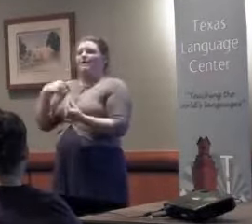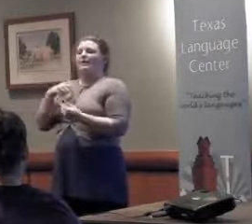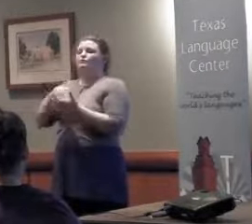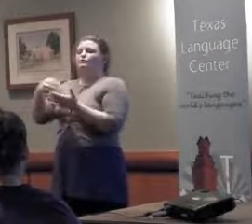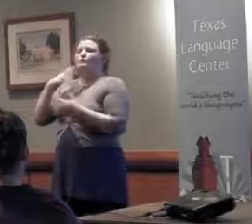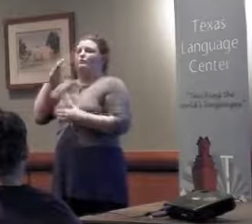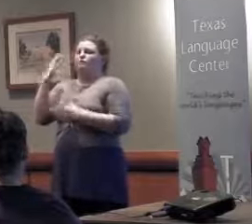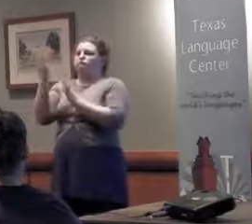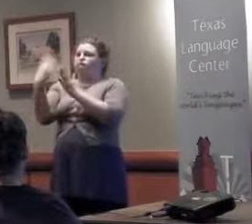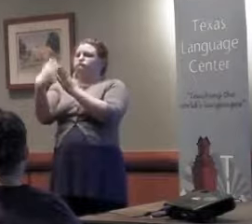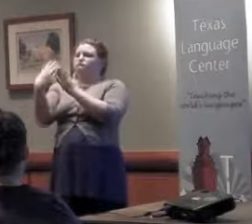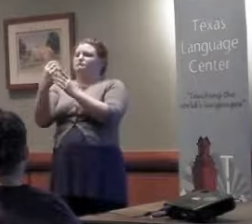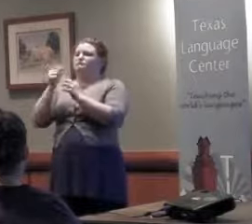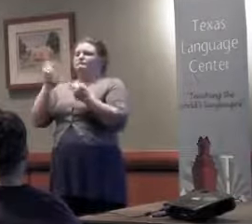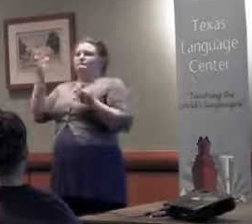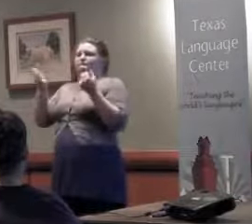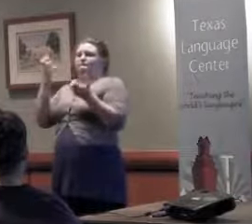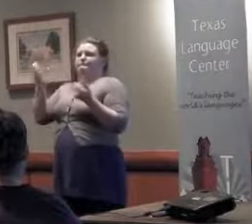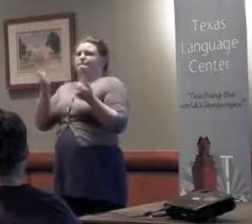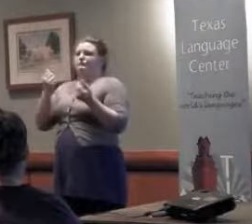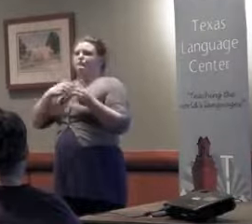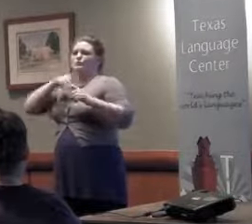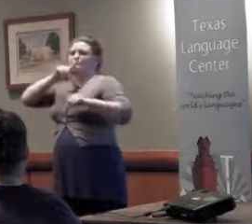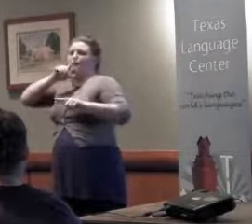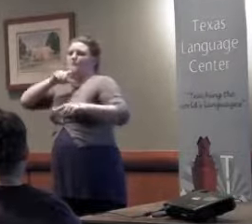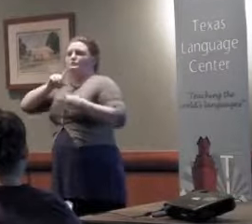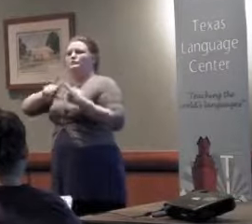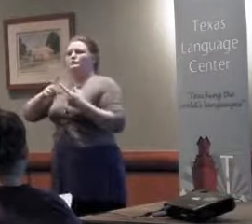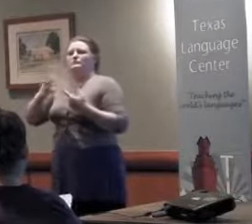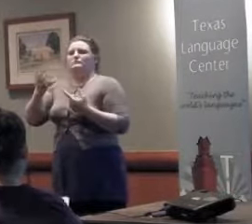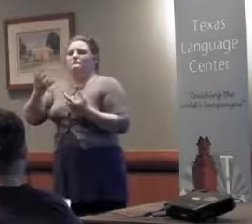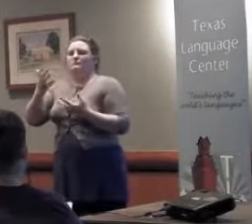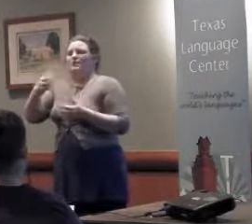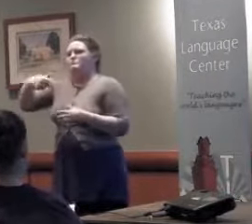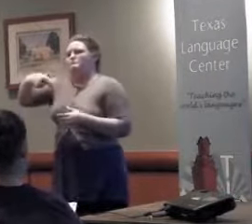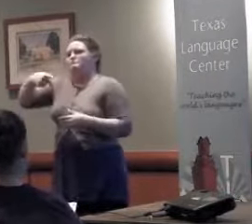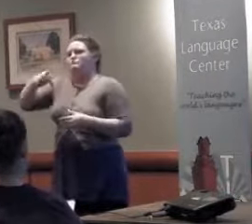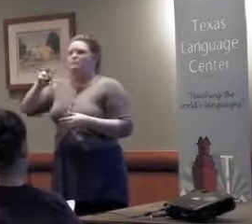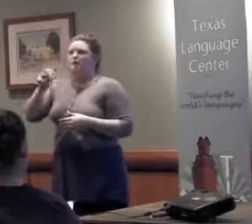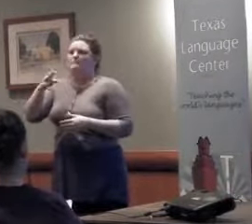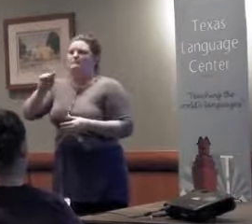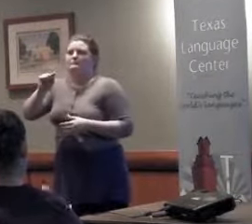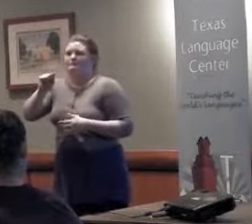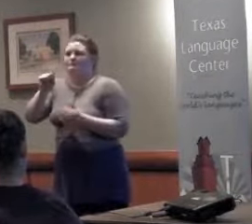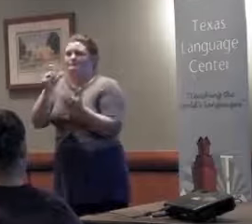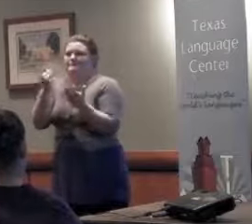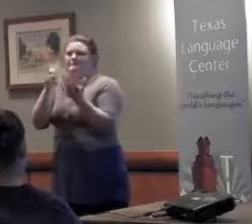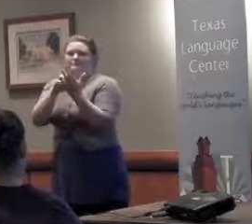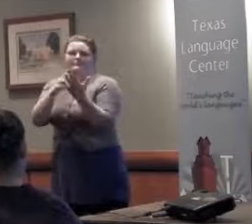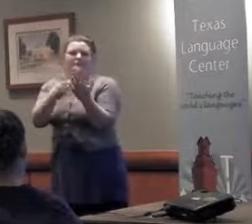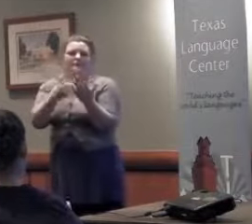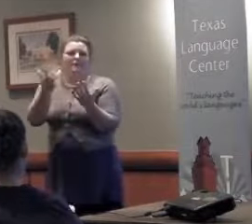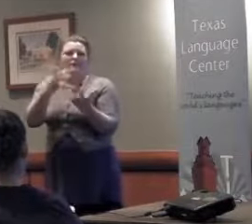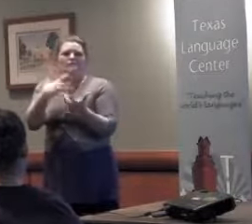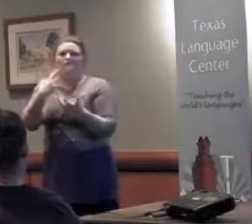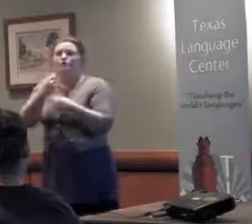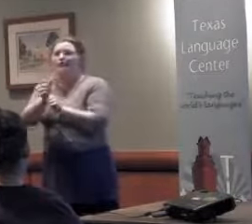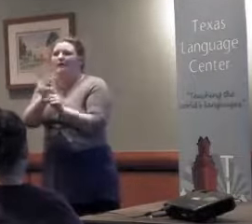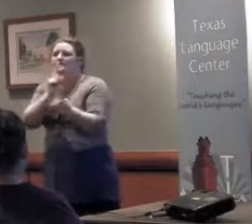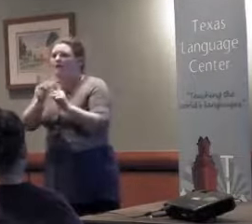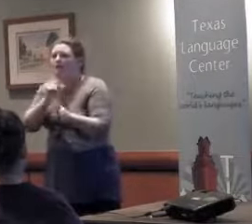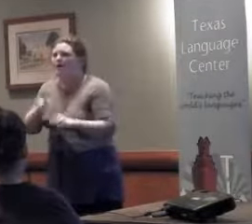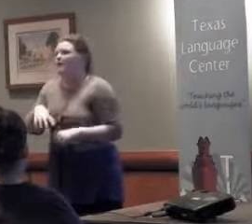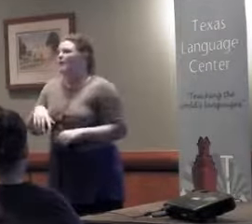themselves, producing some sort of response to a prompt, whether it be creating a